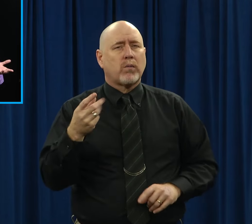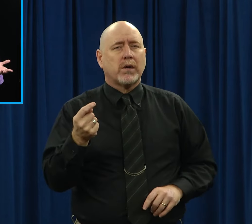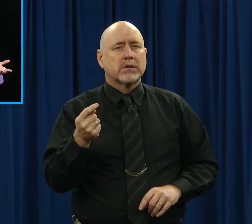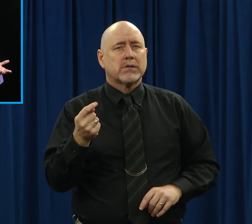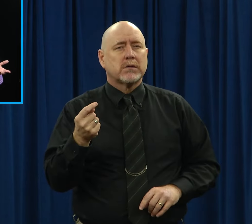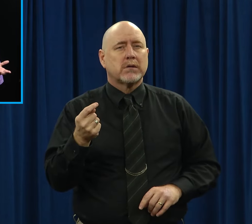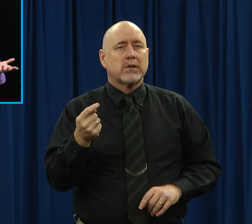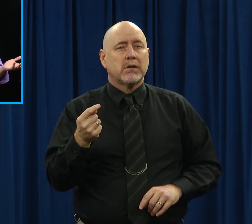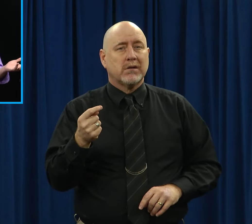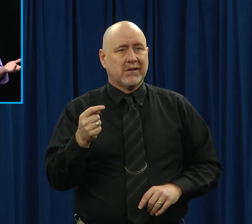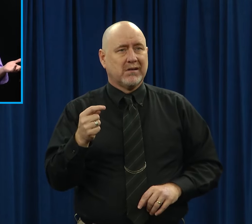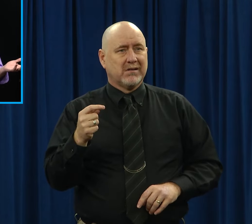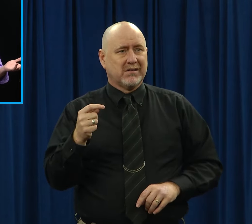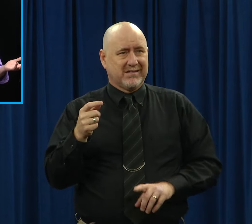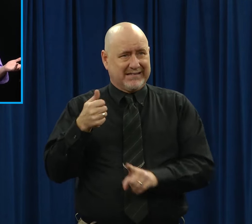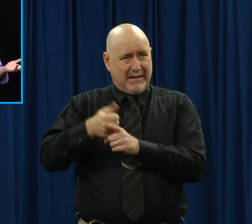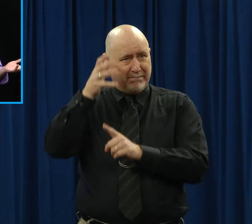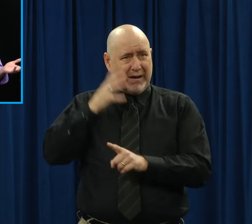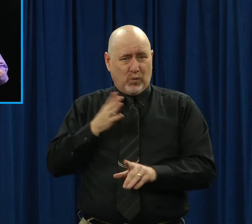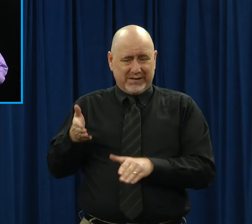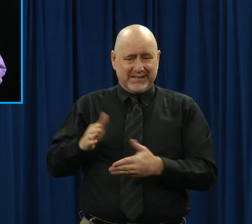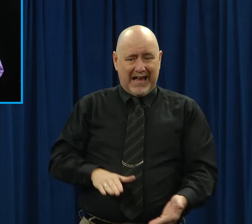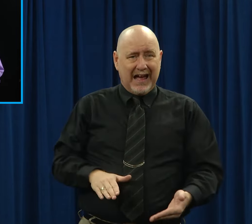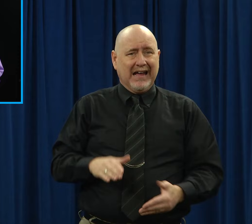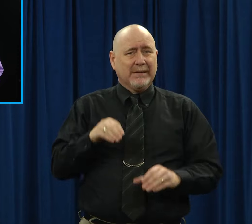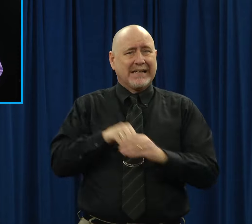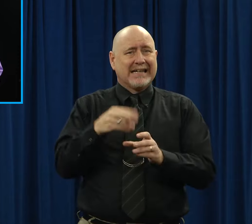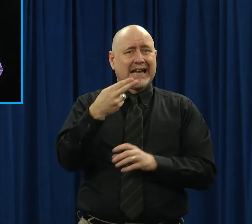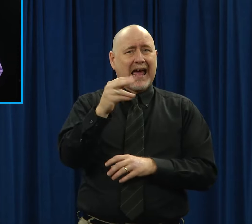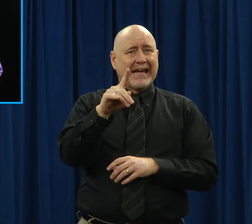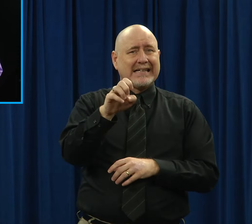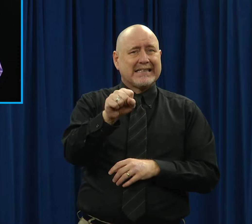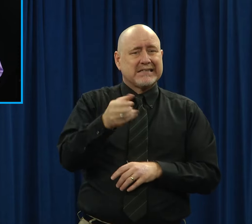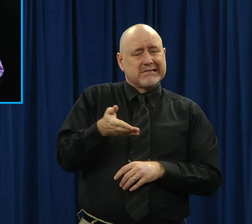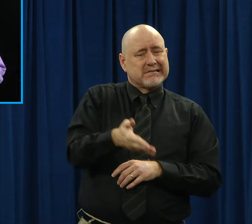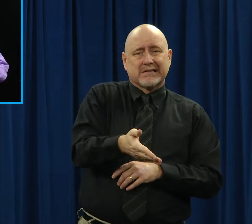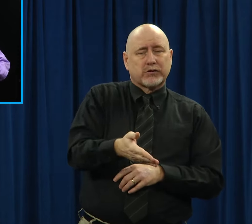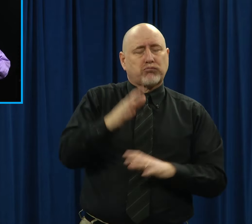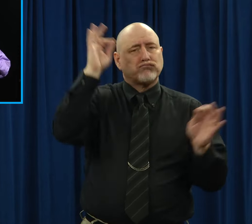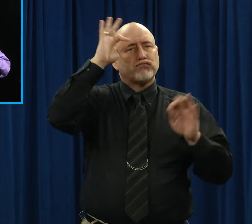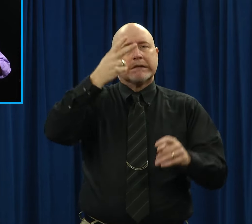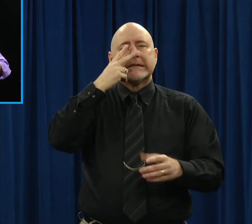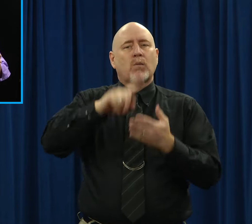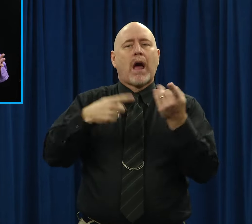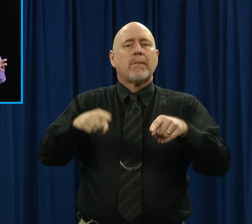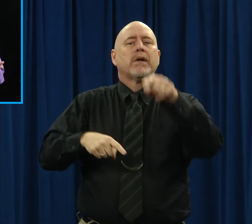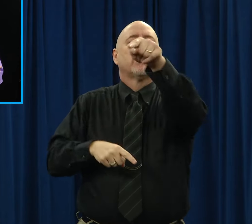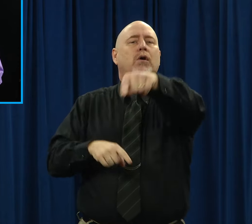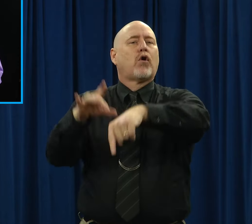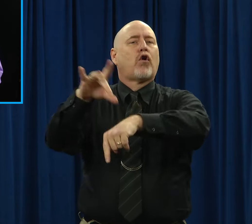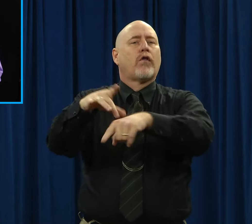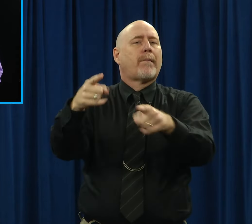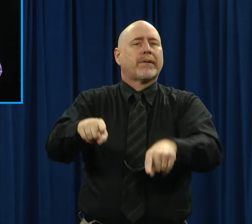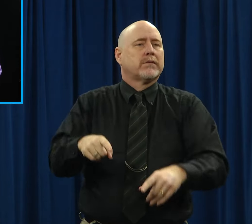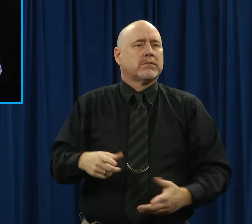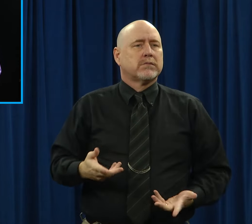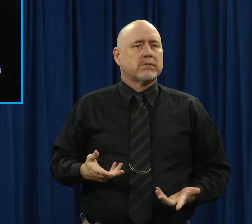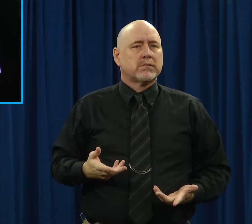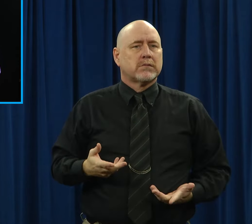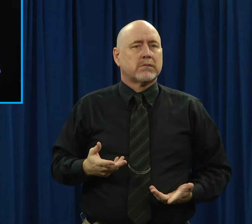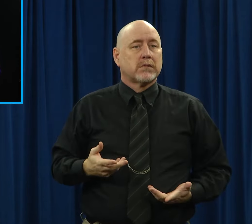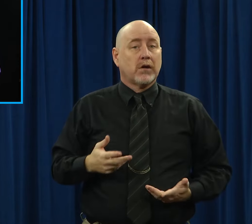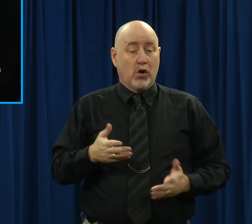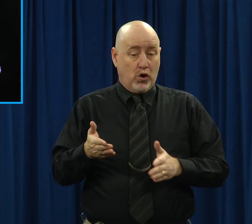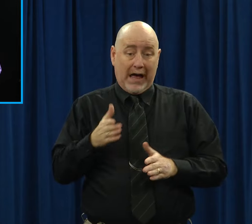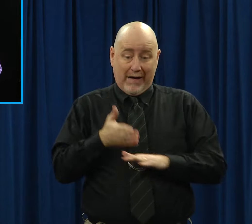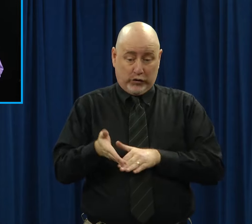Now, what's the point? He will have died. He will have gone to the Hadean realm, so he was not going to see what was going to take place on